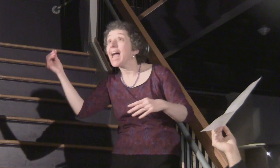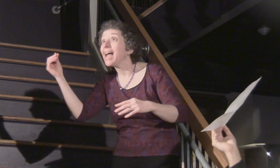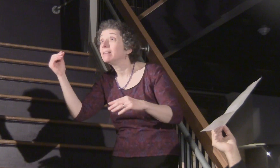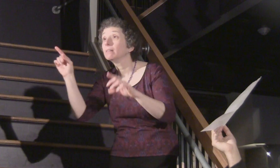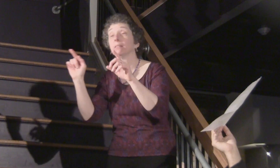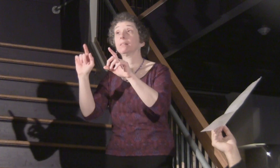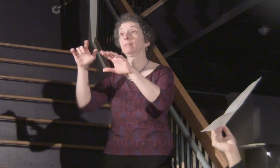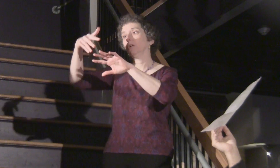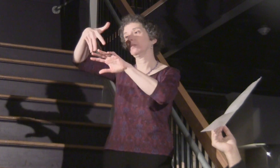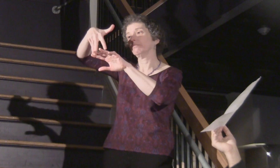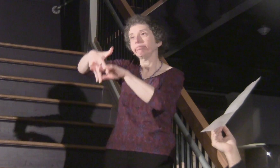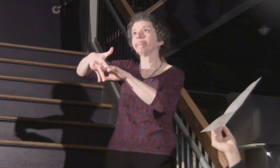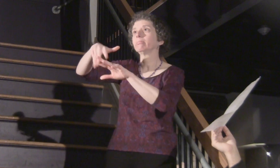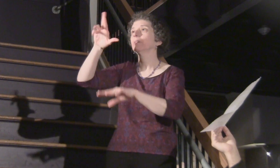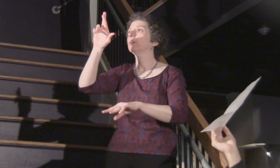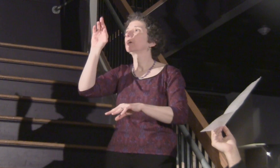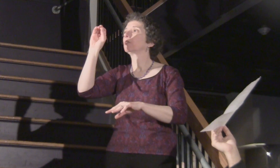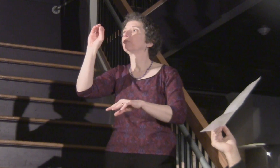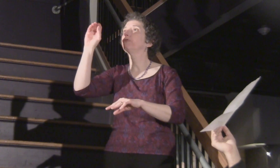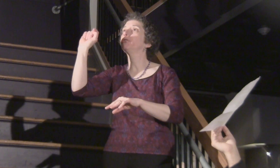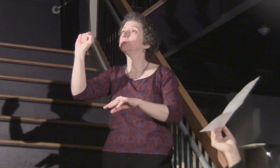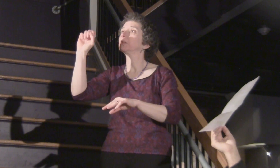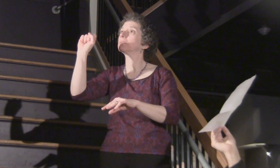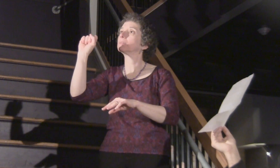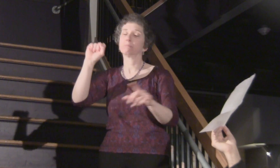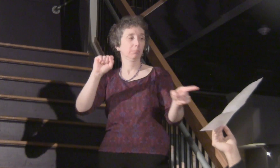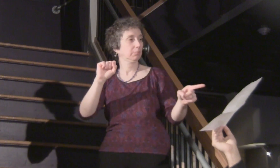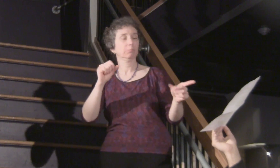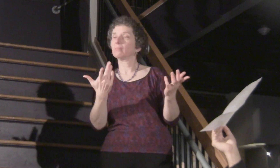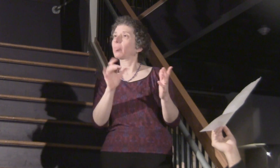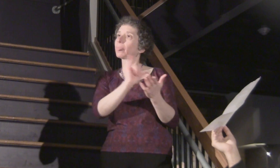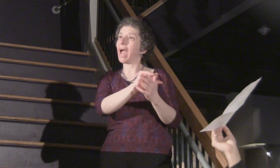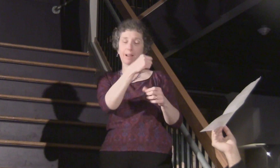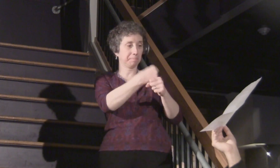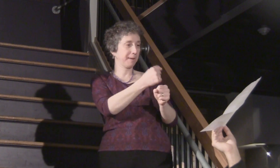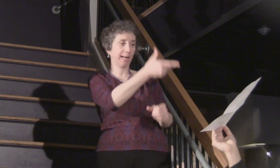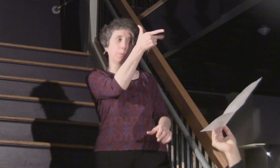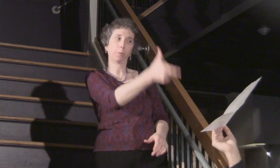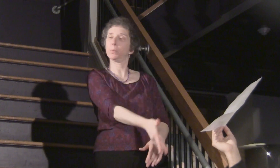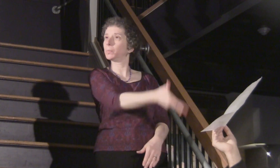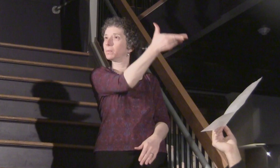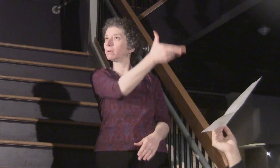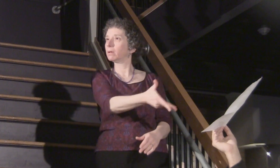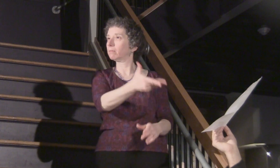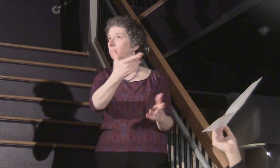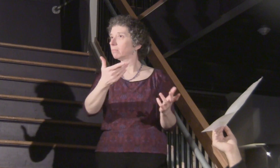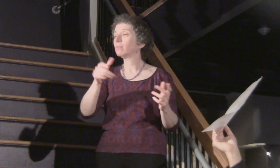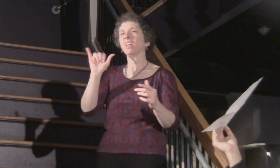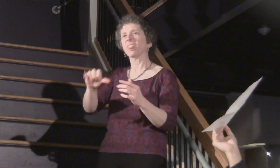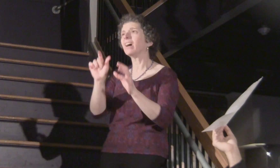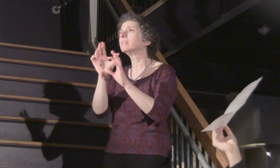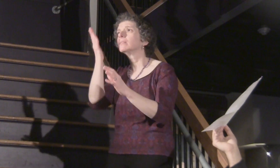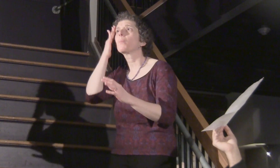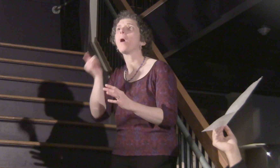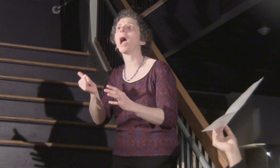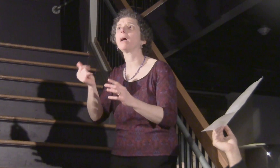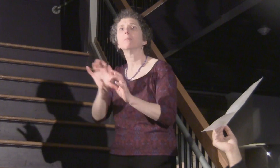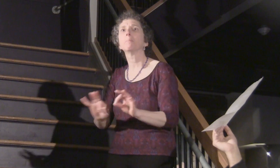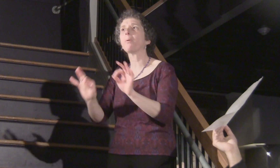in Joshua. And also, and they had, in the roots as well, that made him who he is. And so